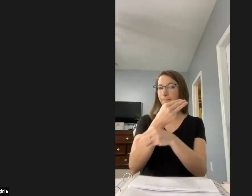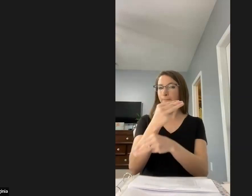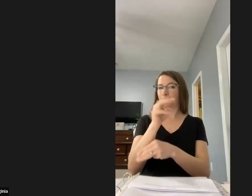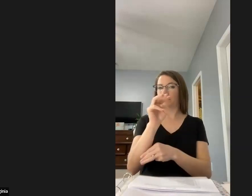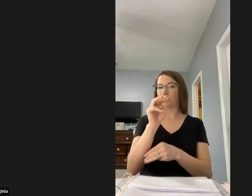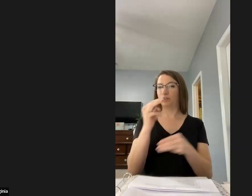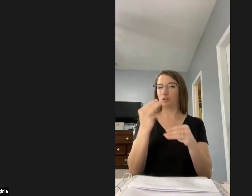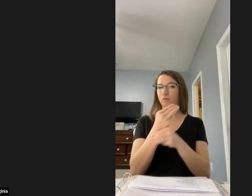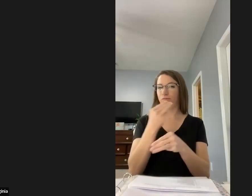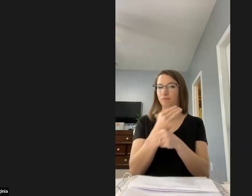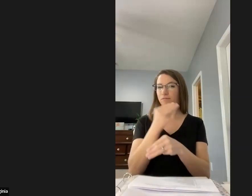Do you